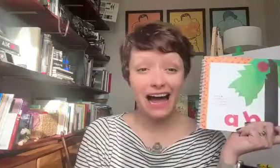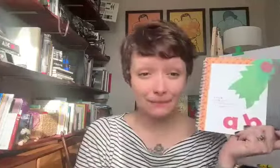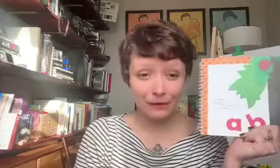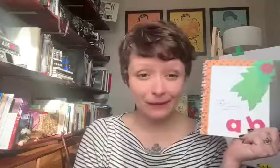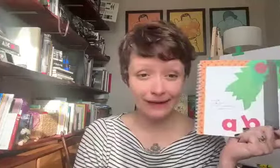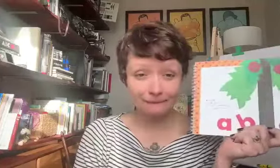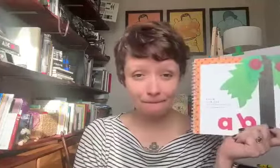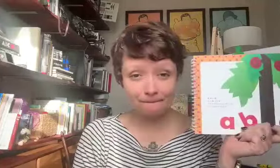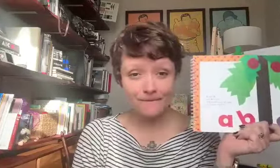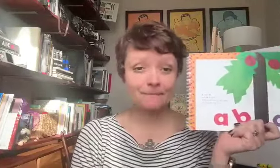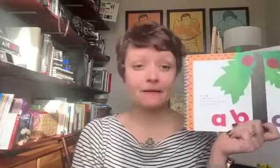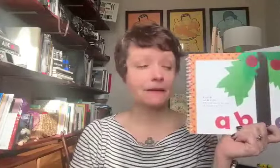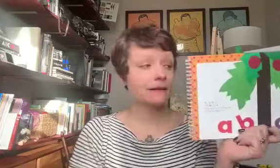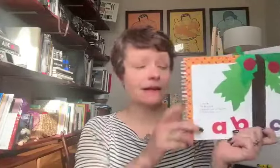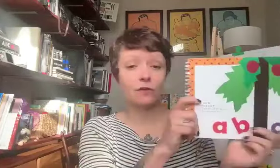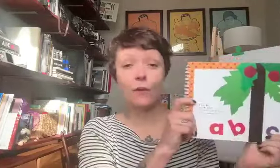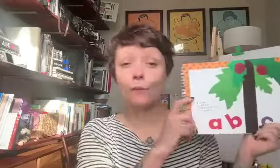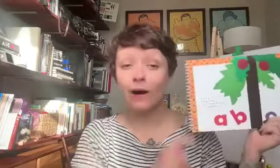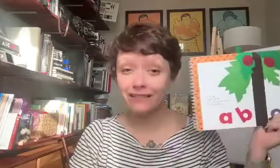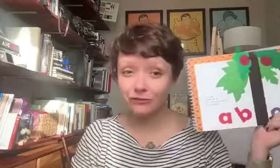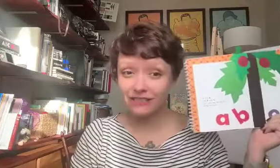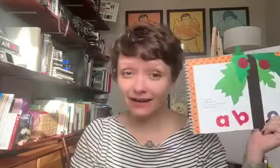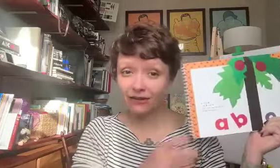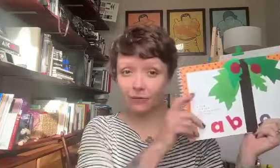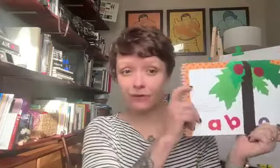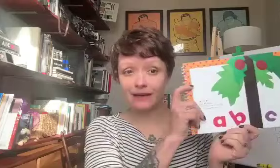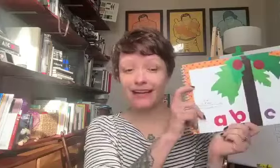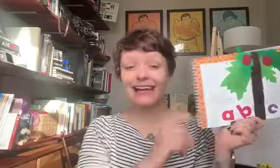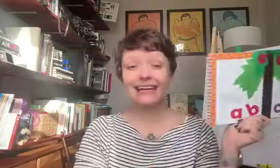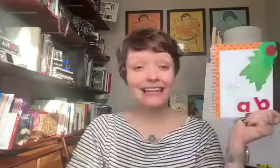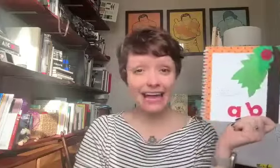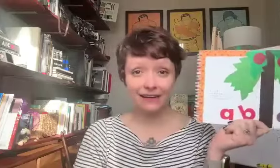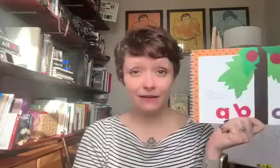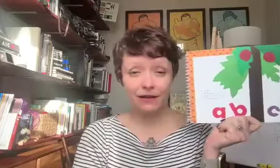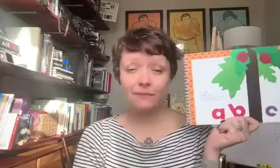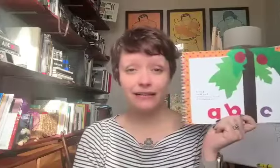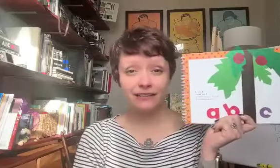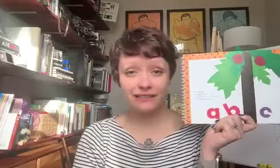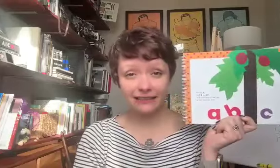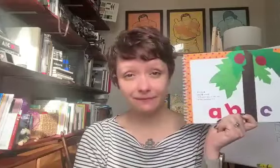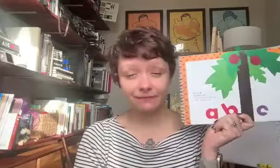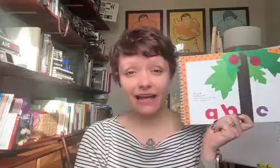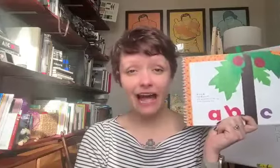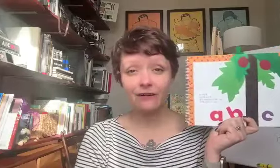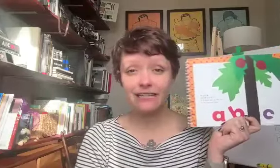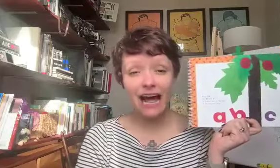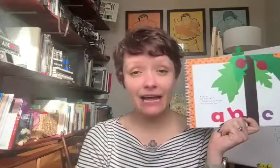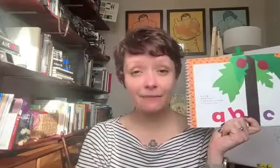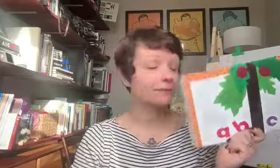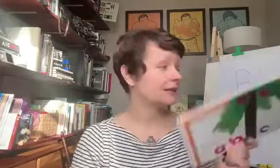I'm gonna read it. If you want to sign along with me, yay. But here's the deal. Every time, if